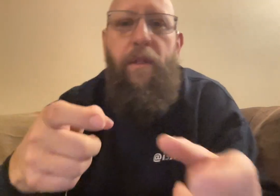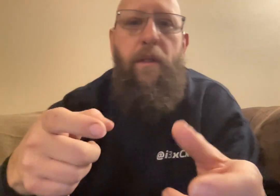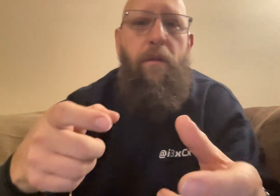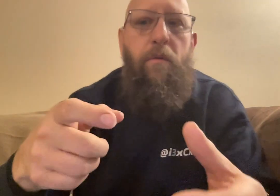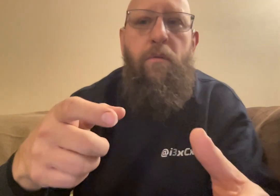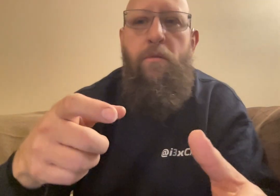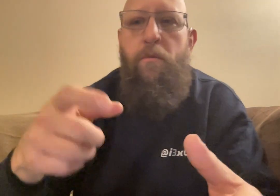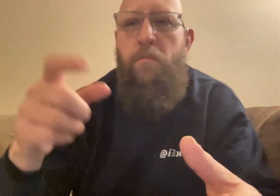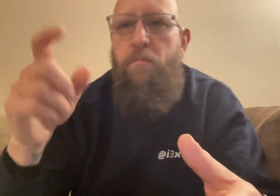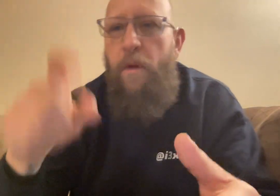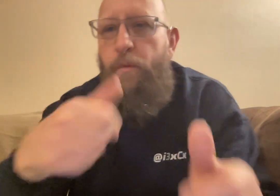ruling,